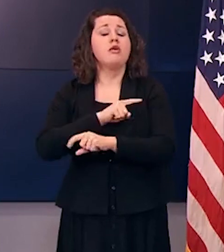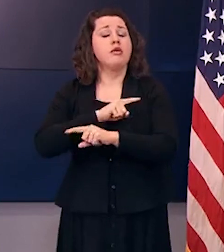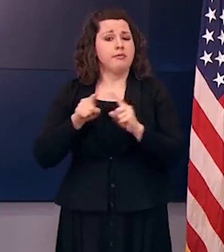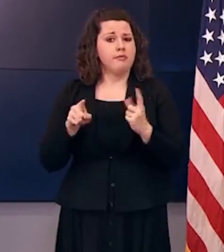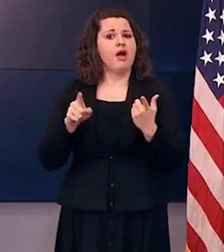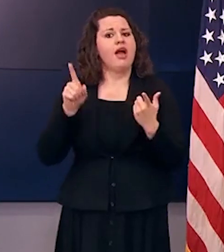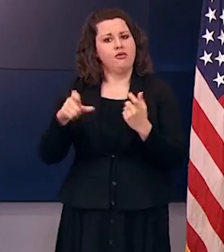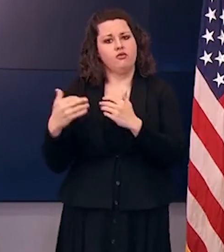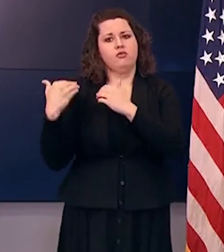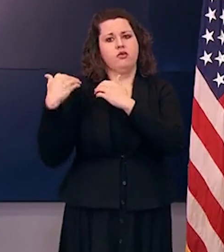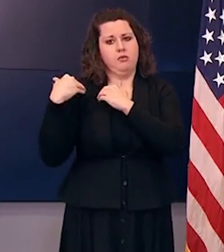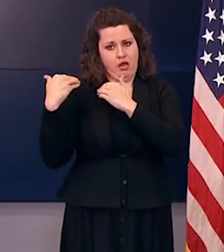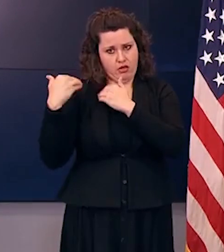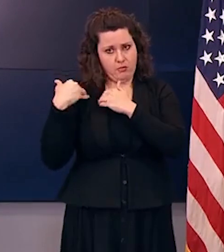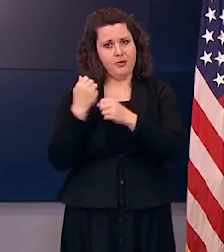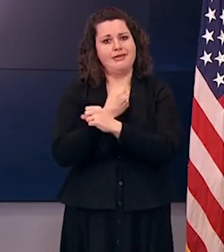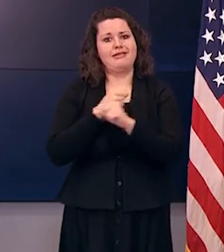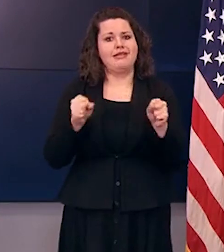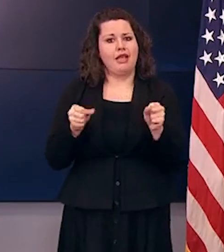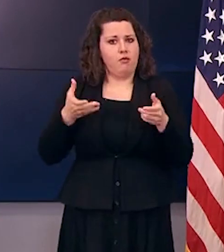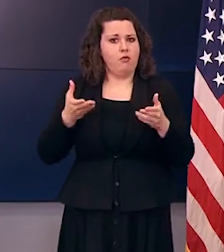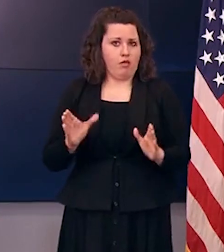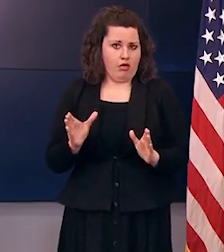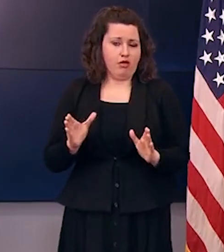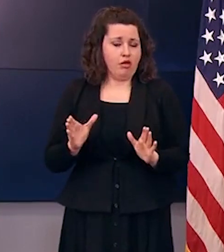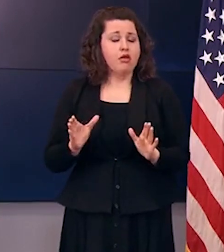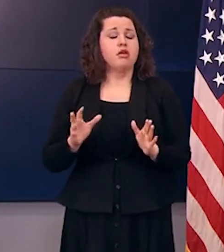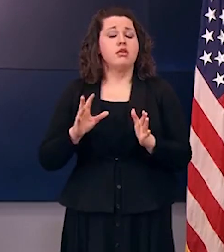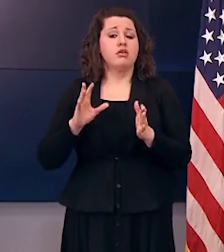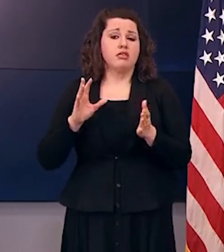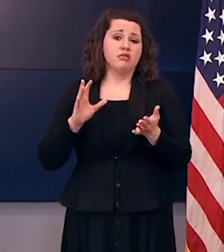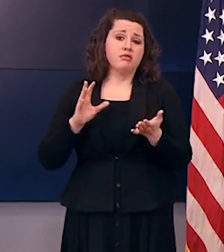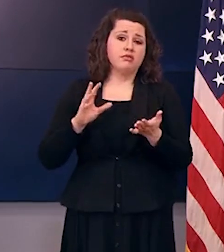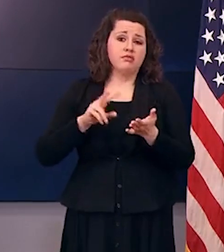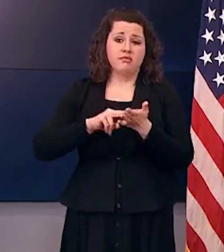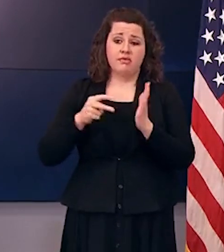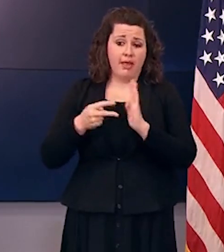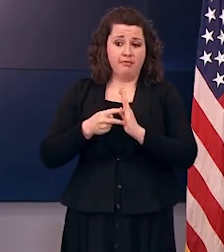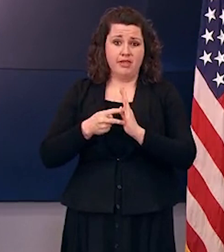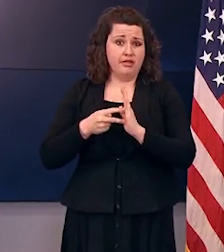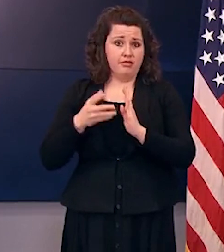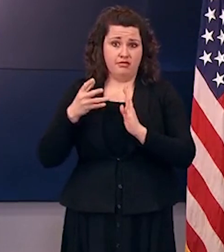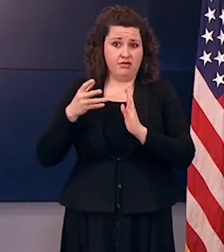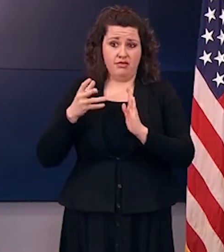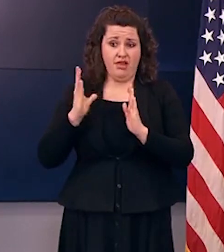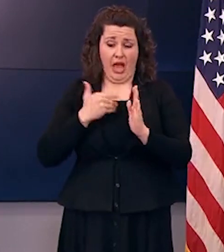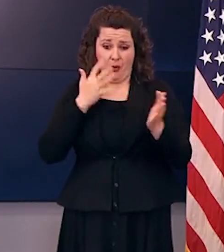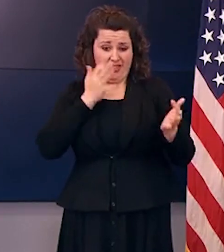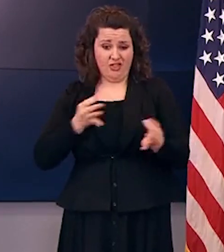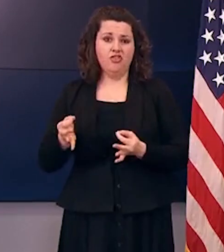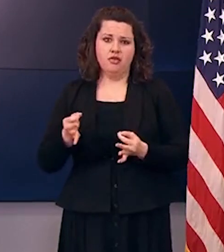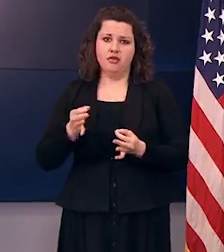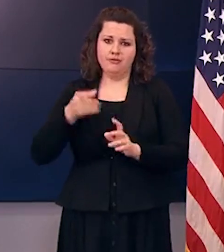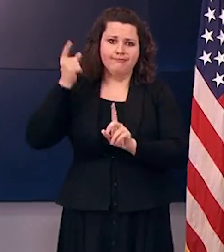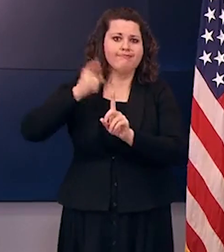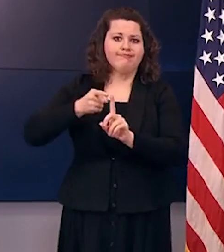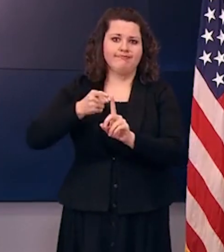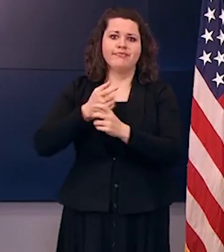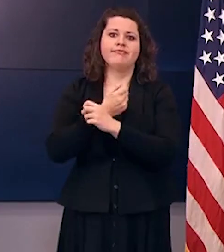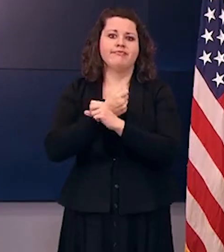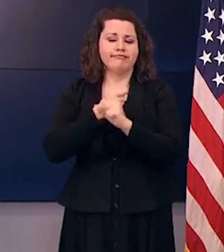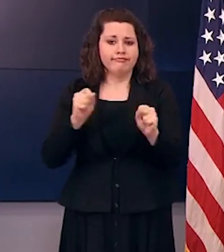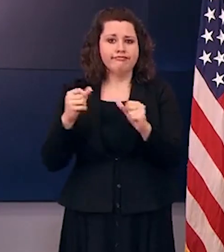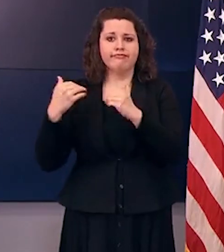need to do it in a responsible and safe manner, and that will be, at the forefront of the decisions that we're making. But